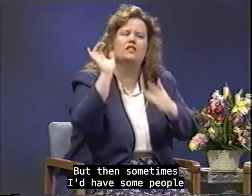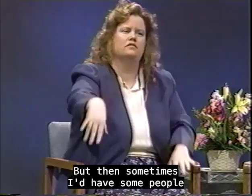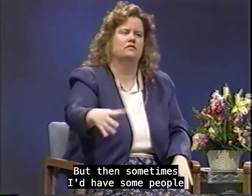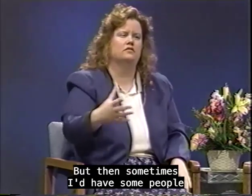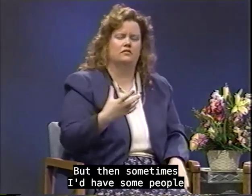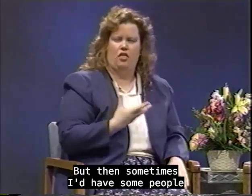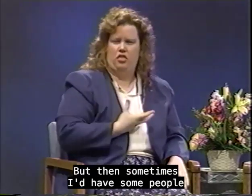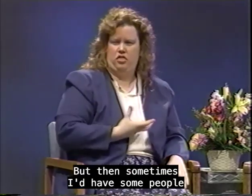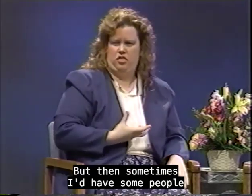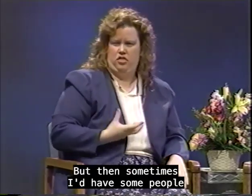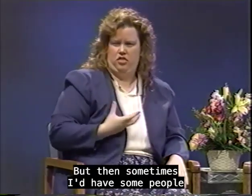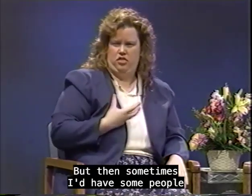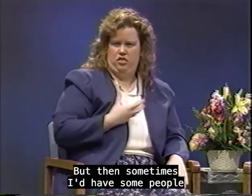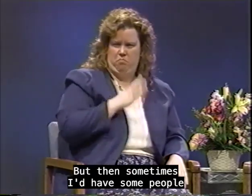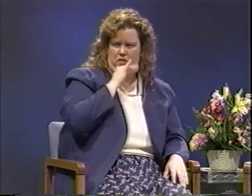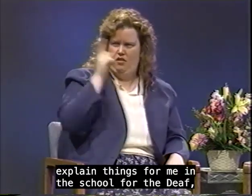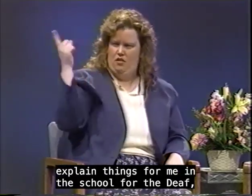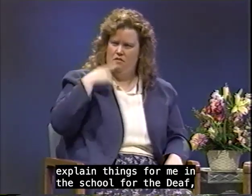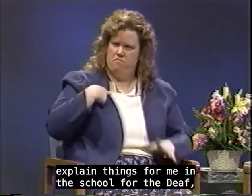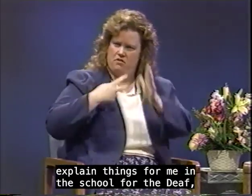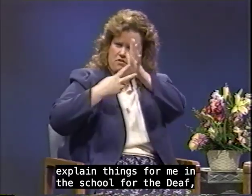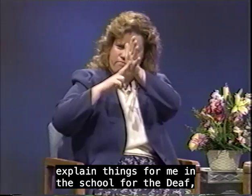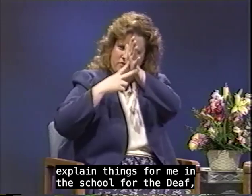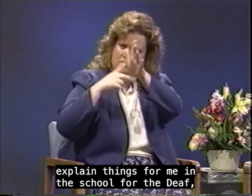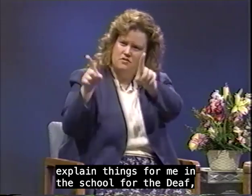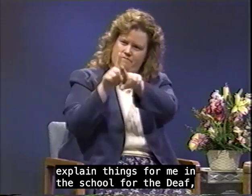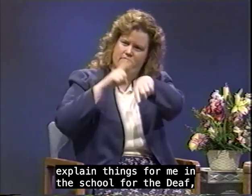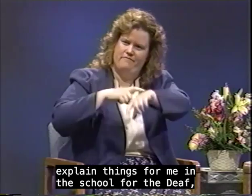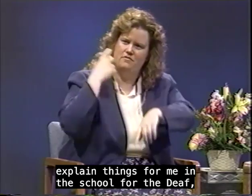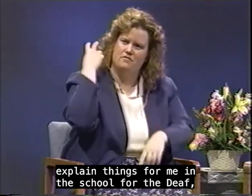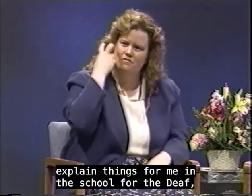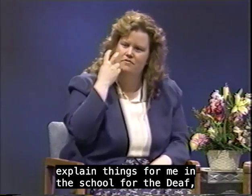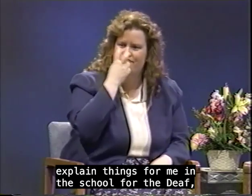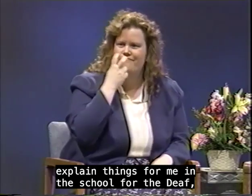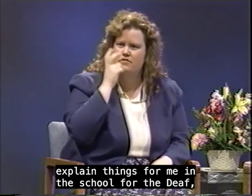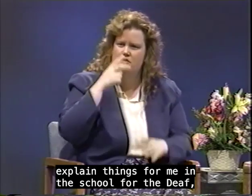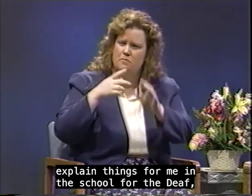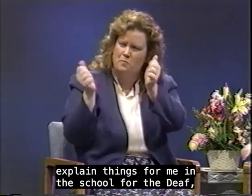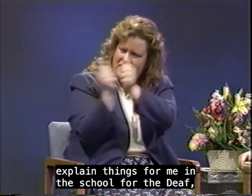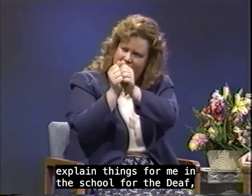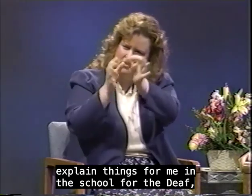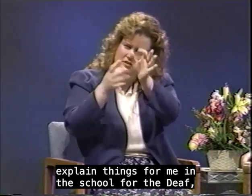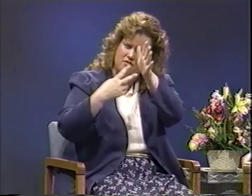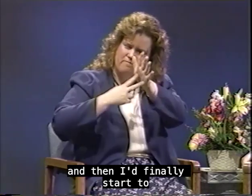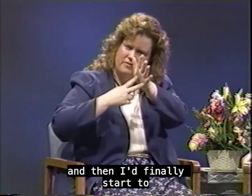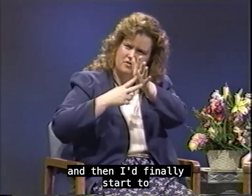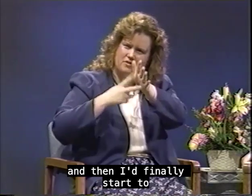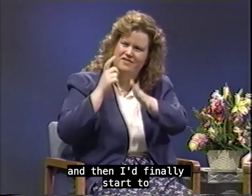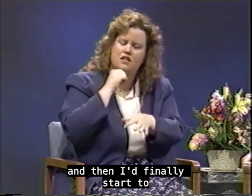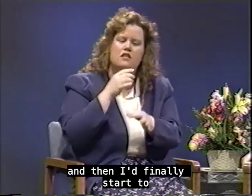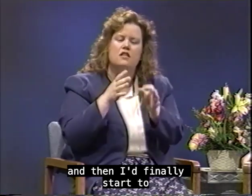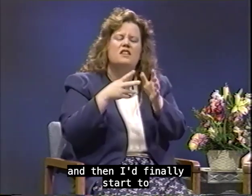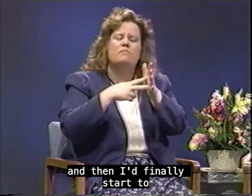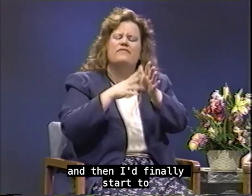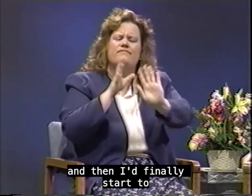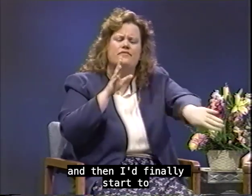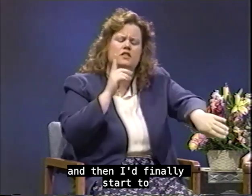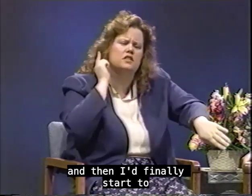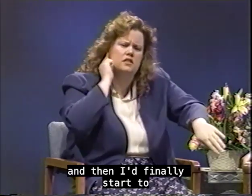then sometimes I'd have some people explain things for me in the School for the Deaf, and then I'd finally start to understand what was